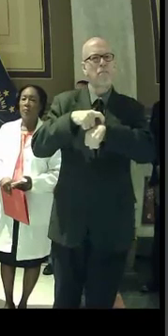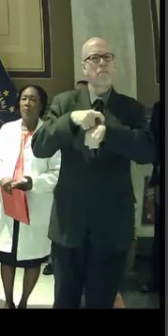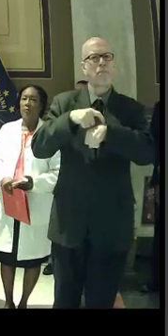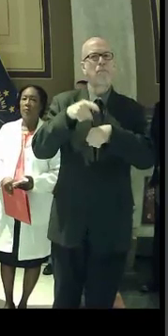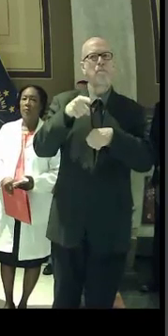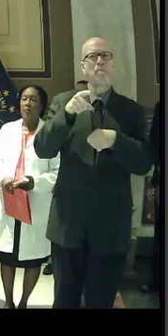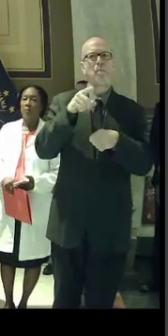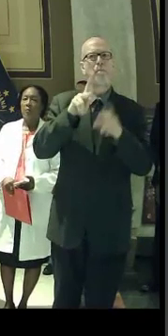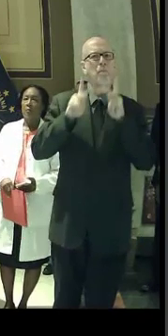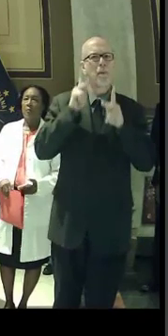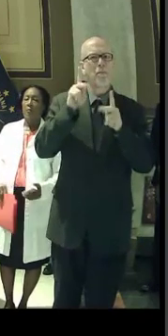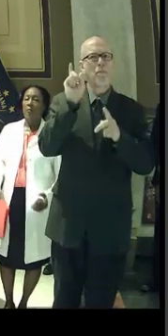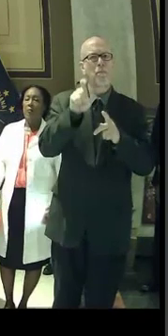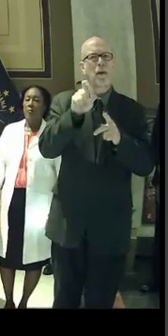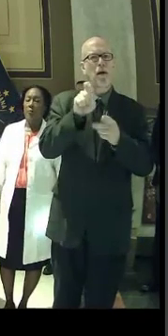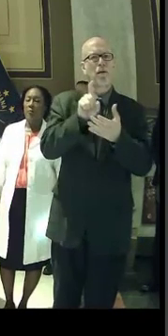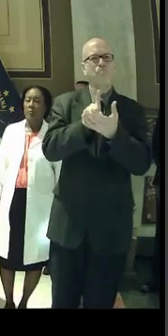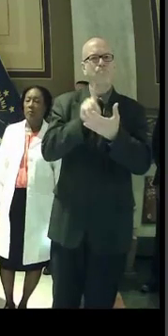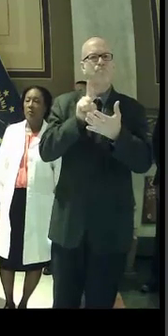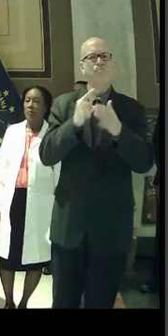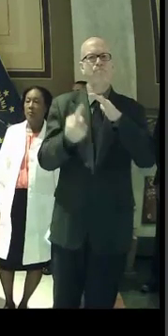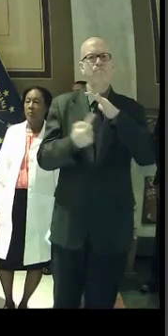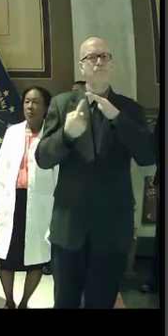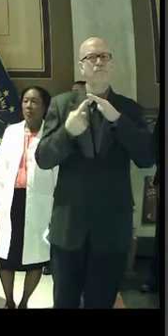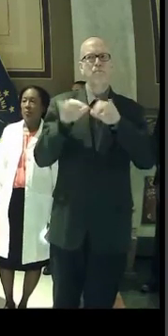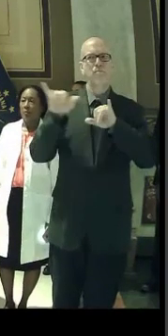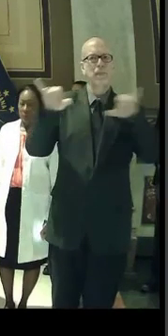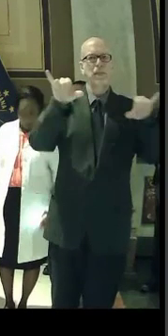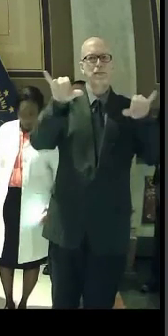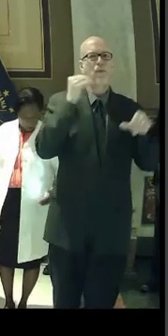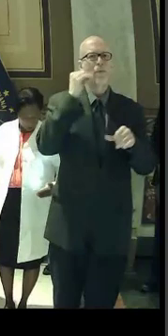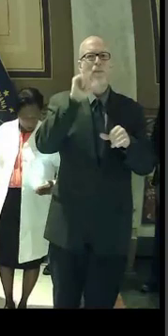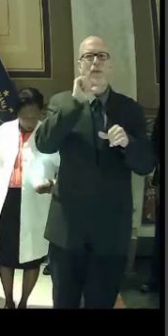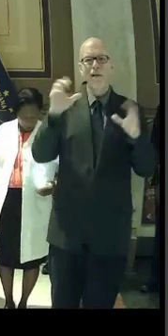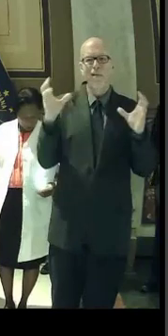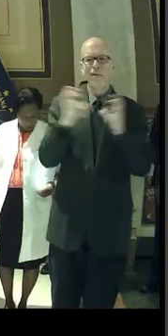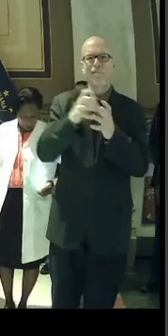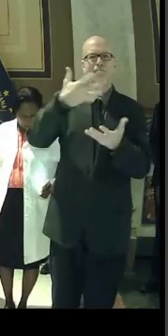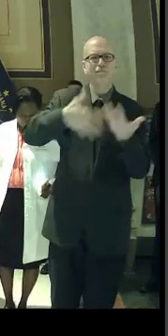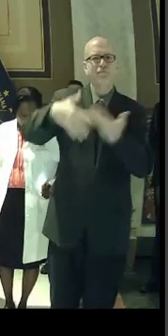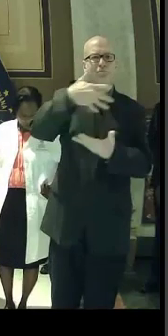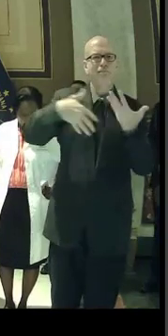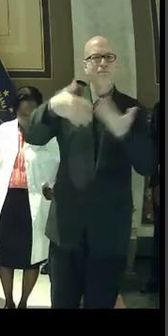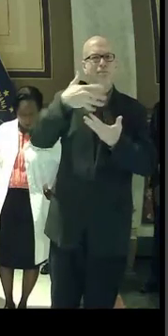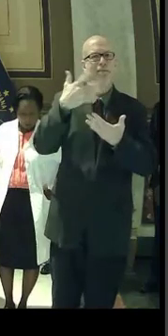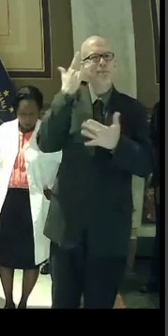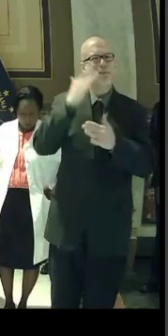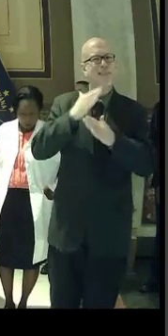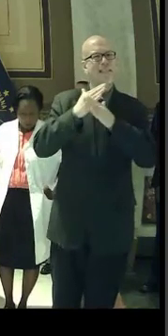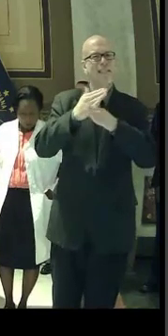social distancing is the best way at this moment to slow the spread of